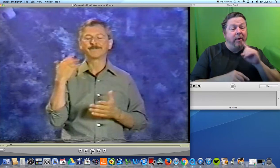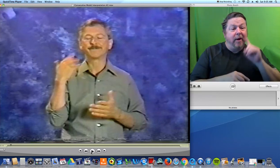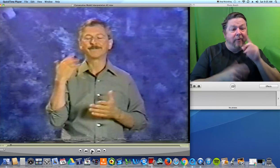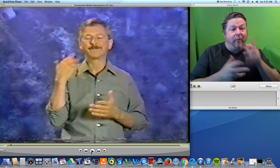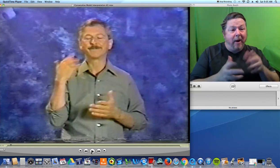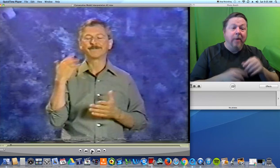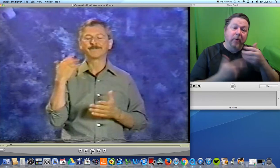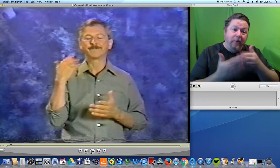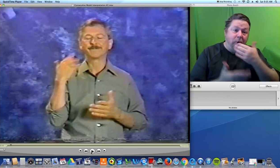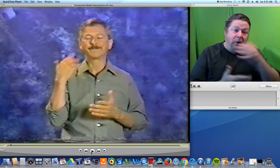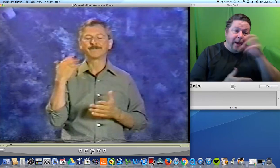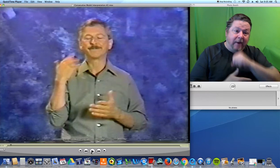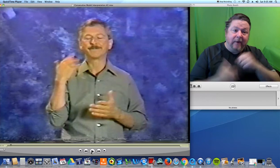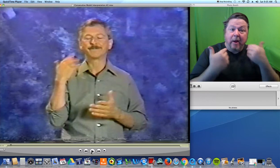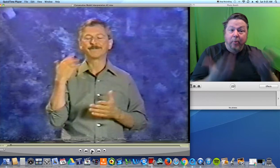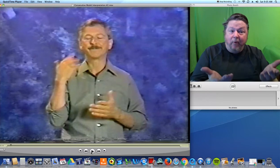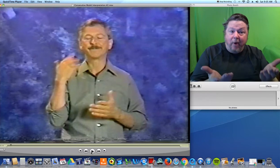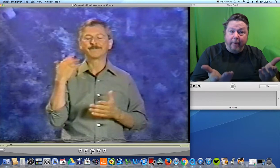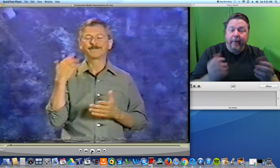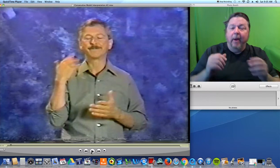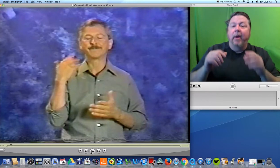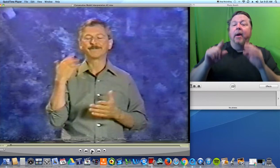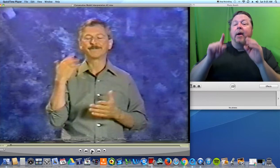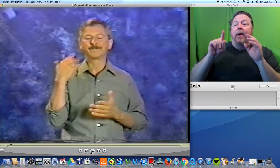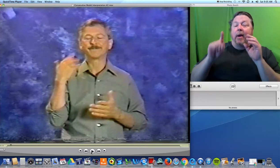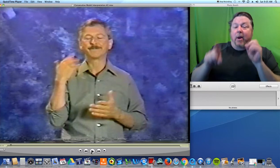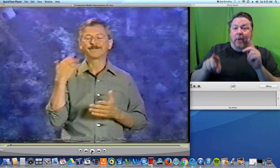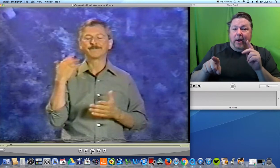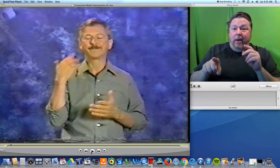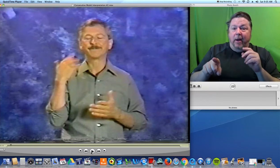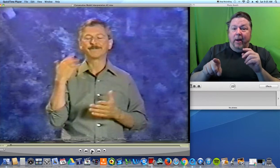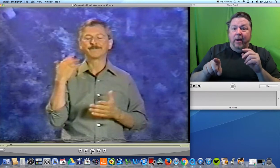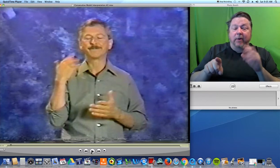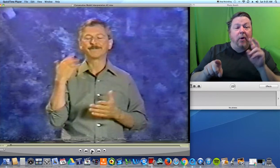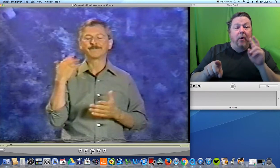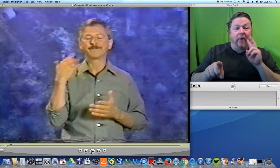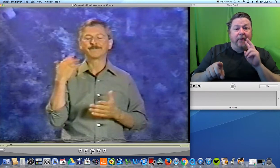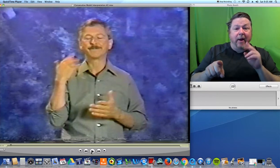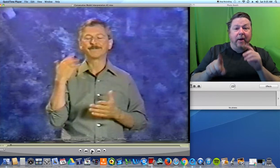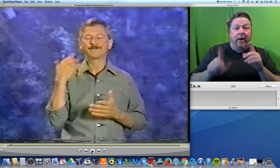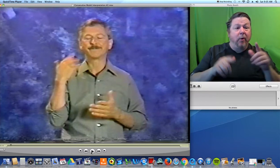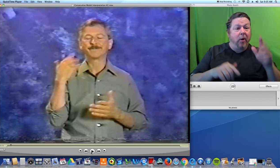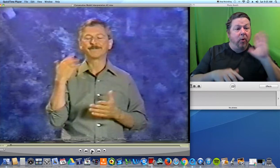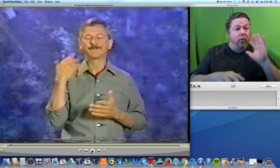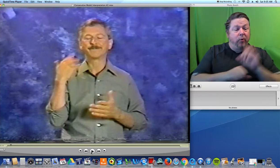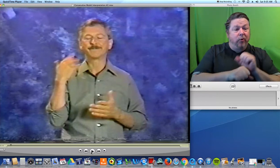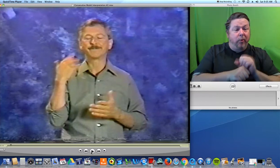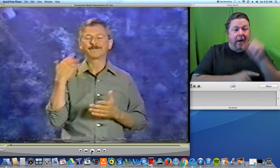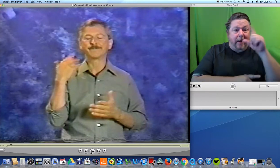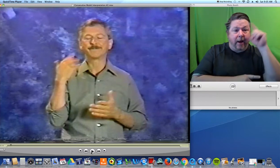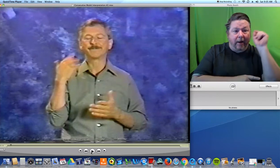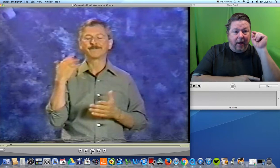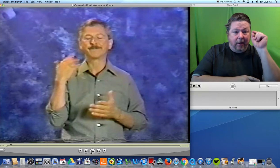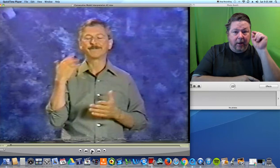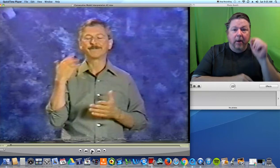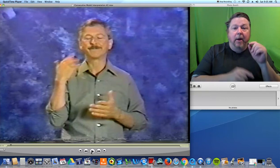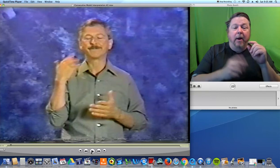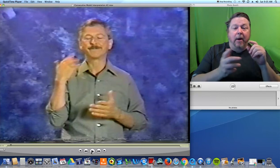do it the deaf way, you give a good guess, and you move on. Okay, so Valley used to work at